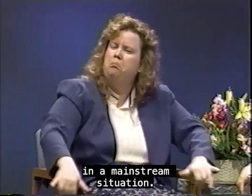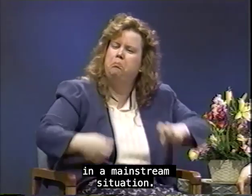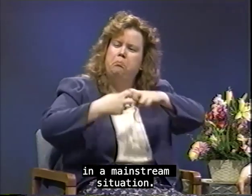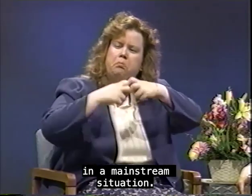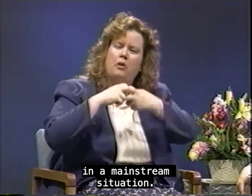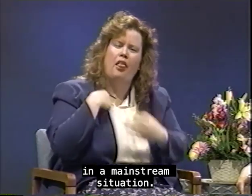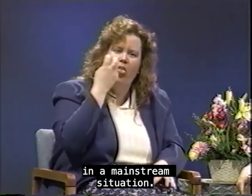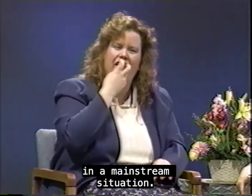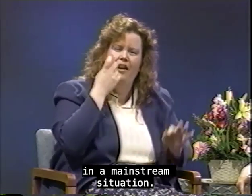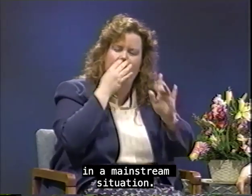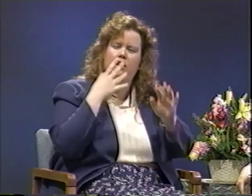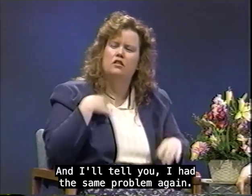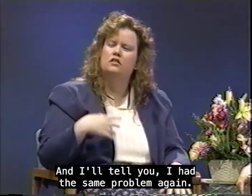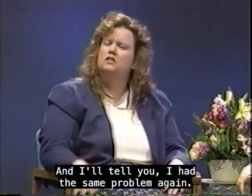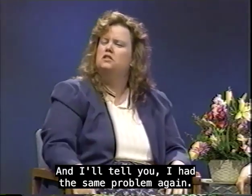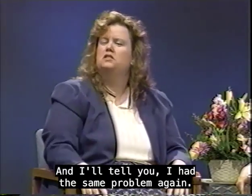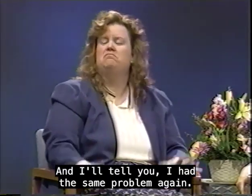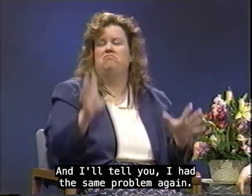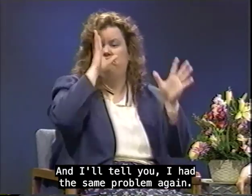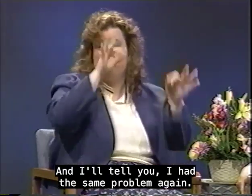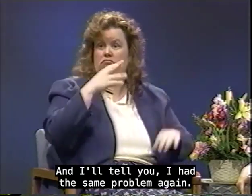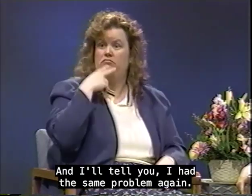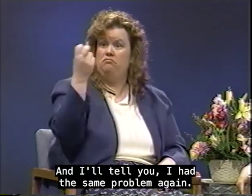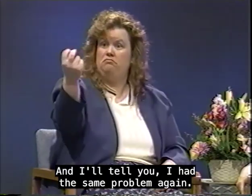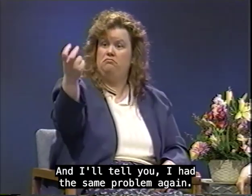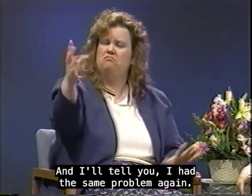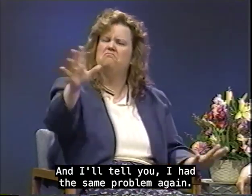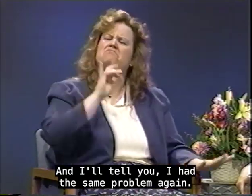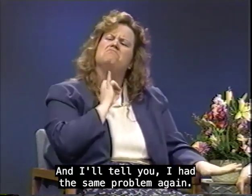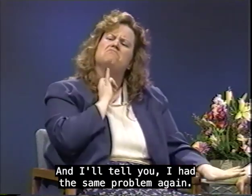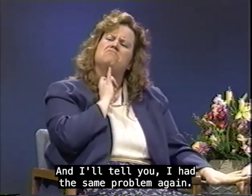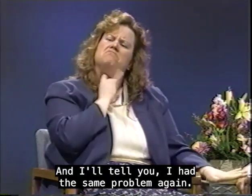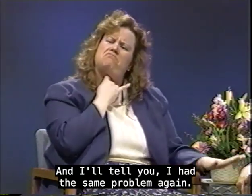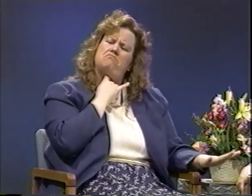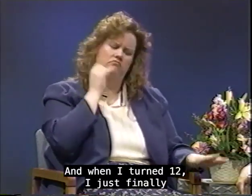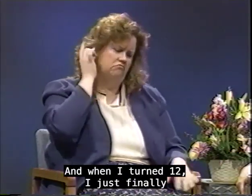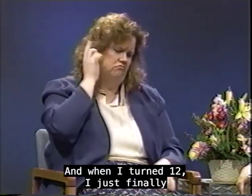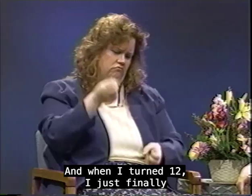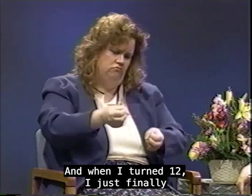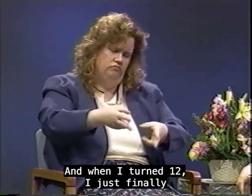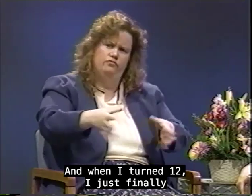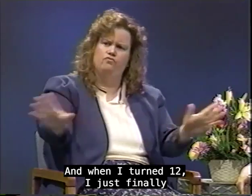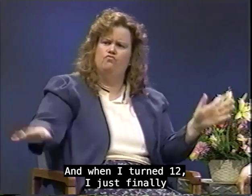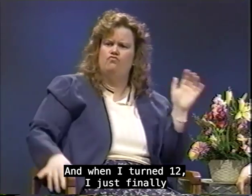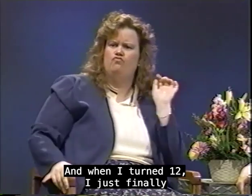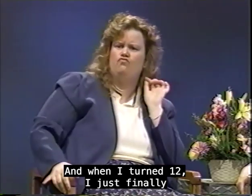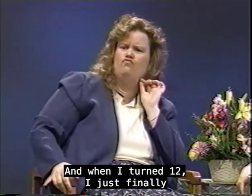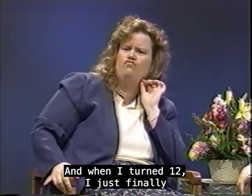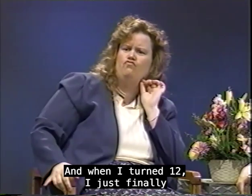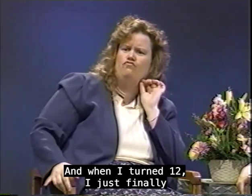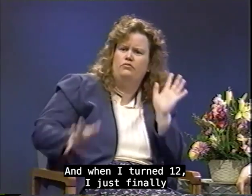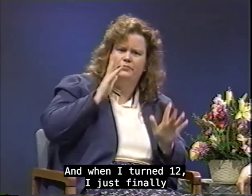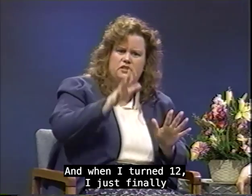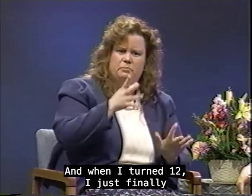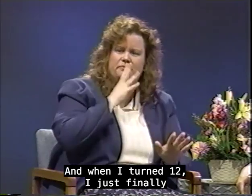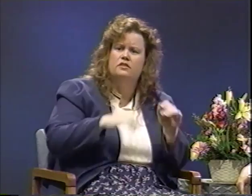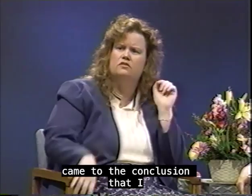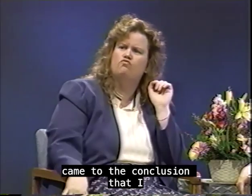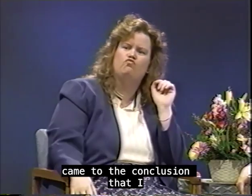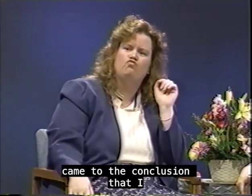mainstream situation. And I'll tell you, I had the same problem again. And when I turned 12, I just finally came to the